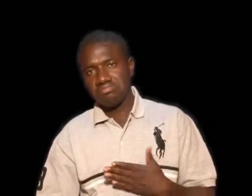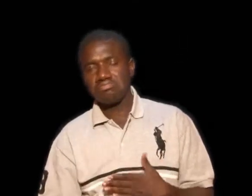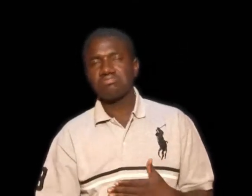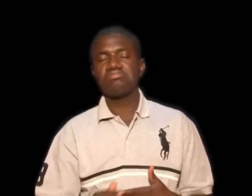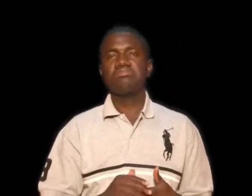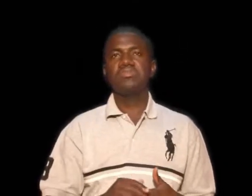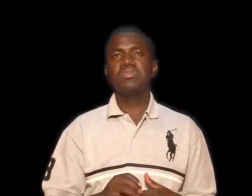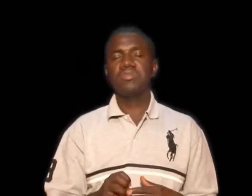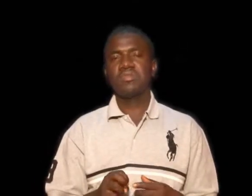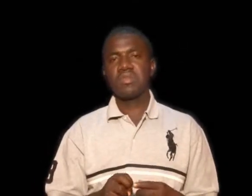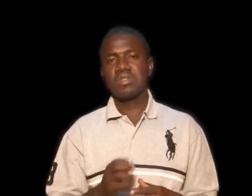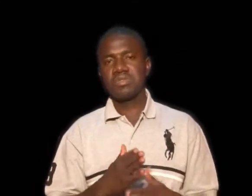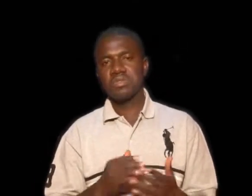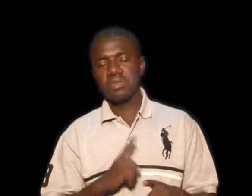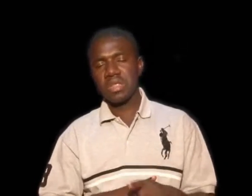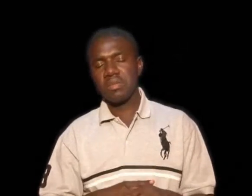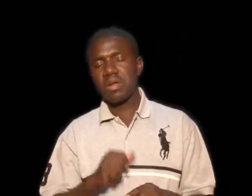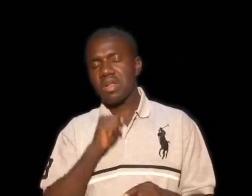birth defects, malnutrition,